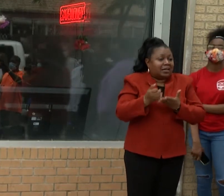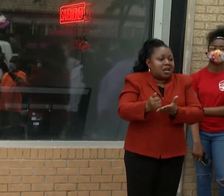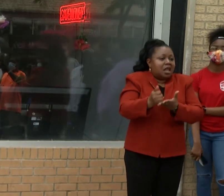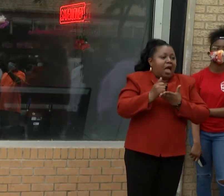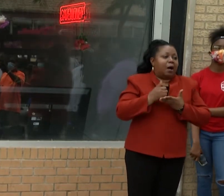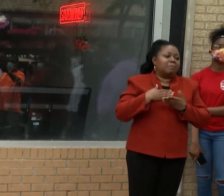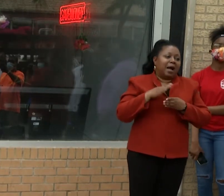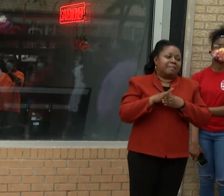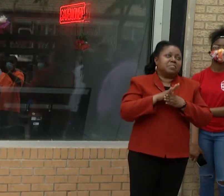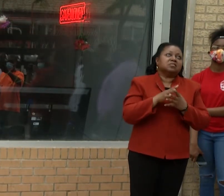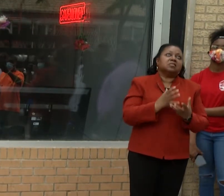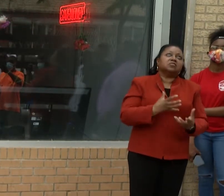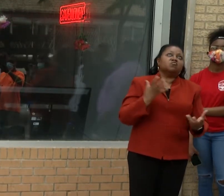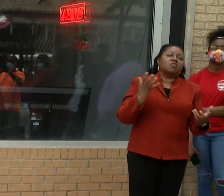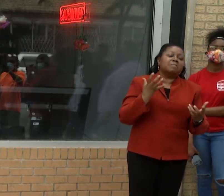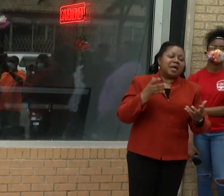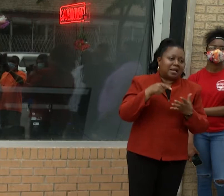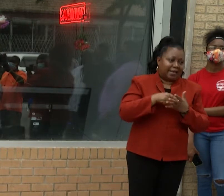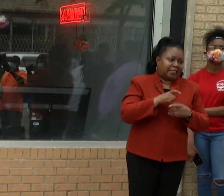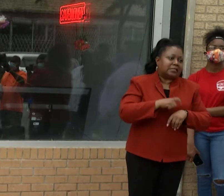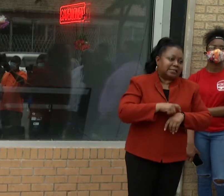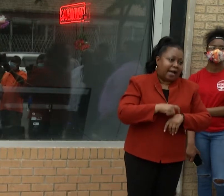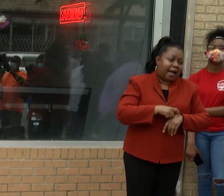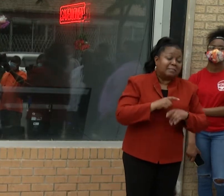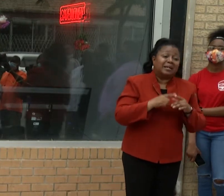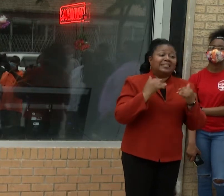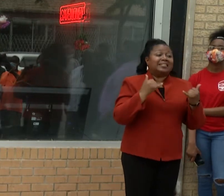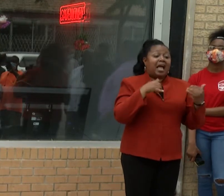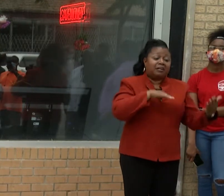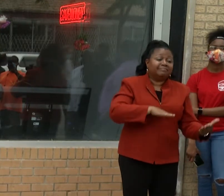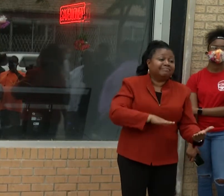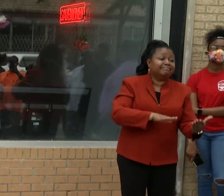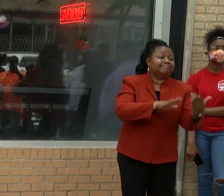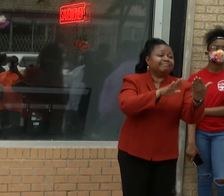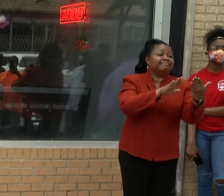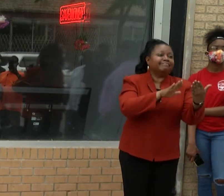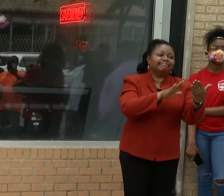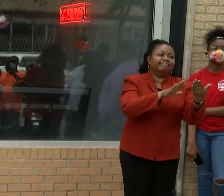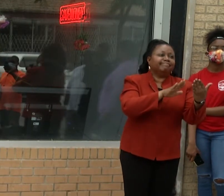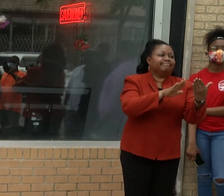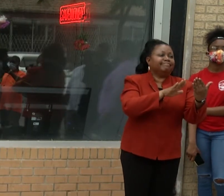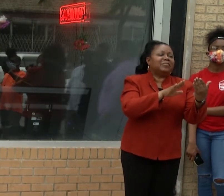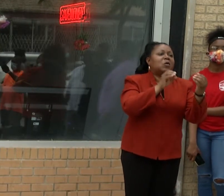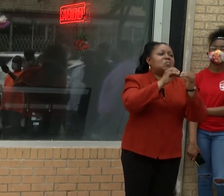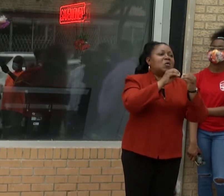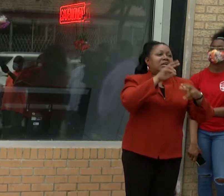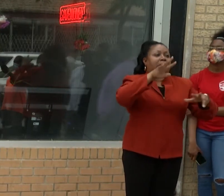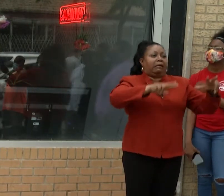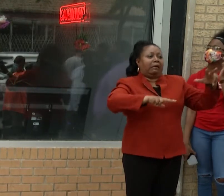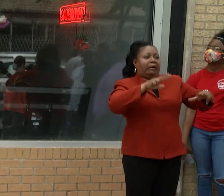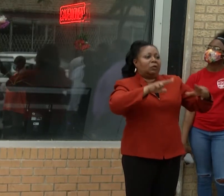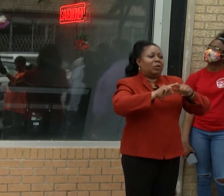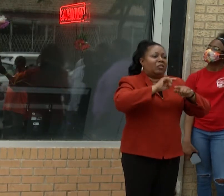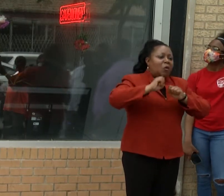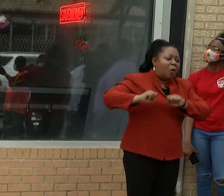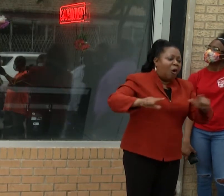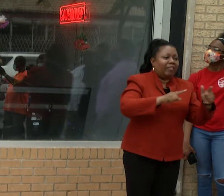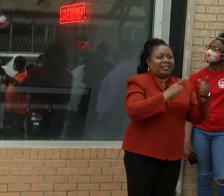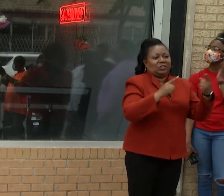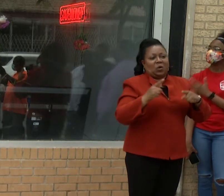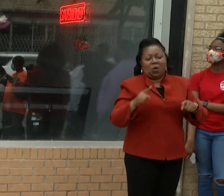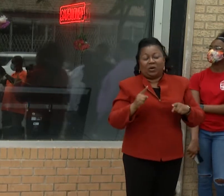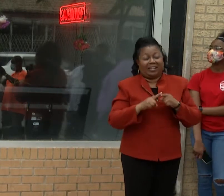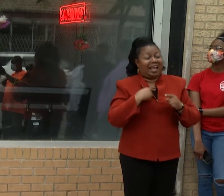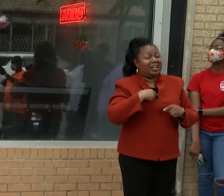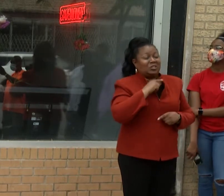helped my business tremendously in this time, but now we're facing more uncertainty with all of this going on.